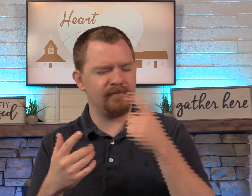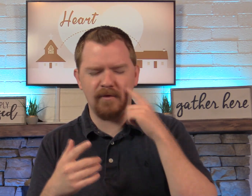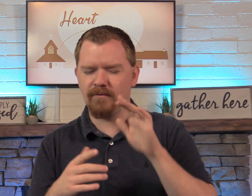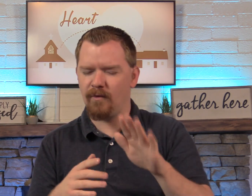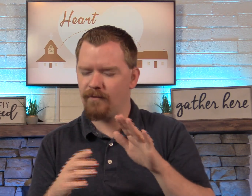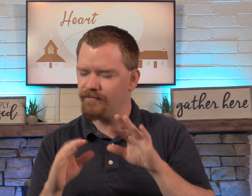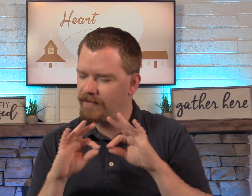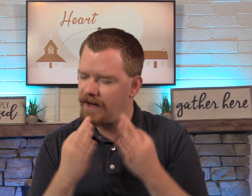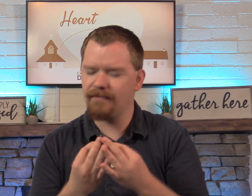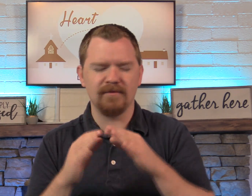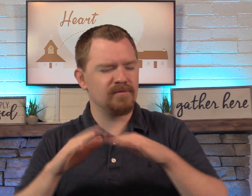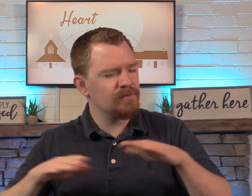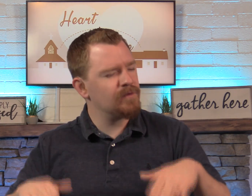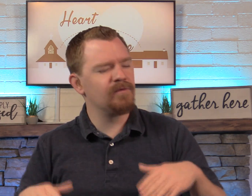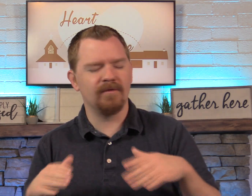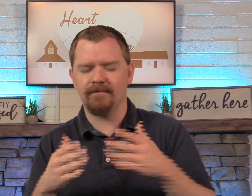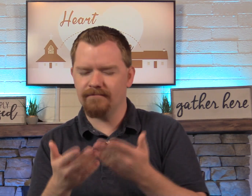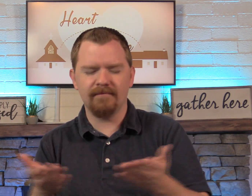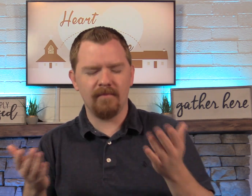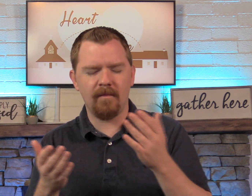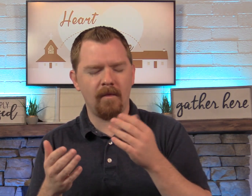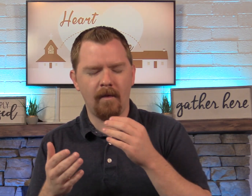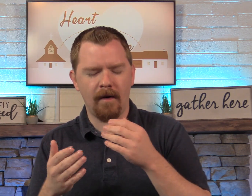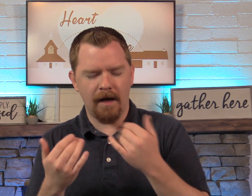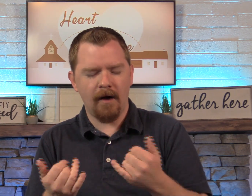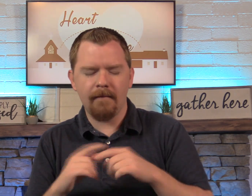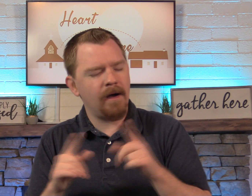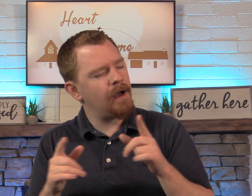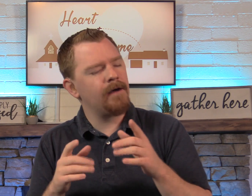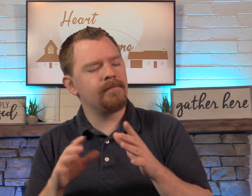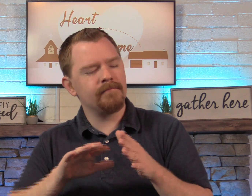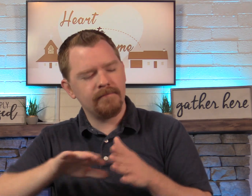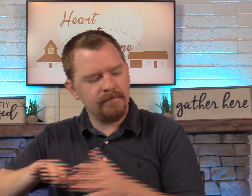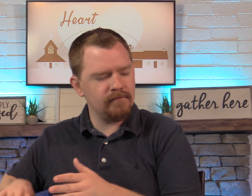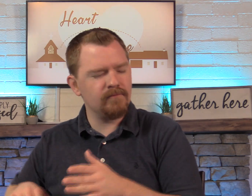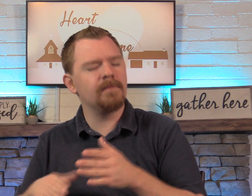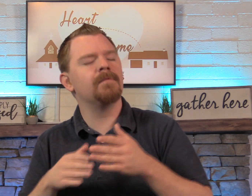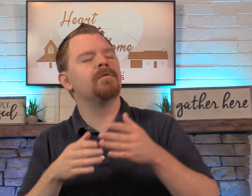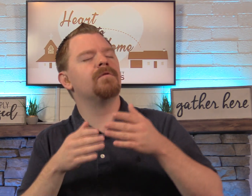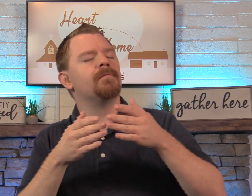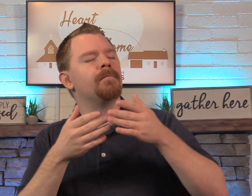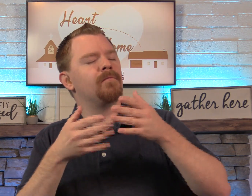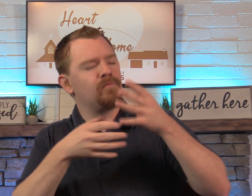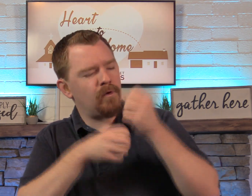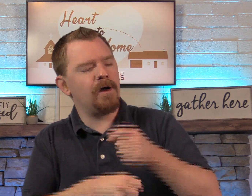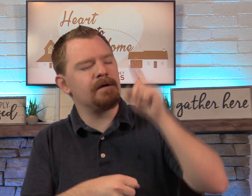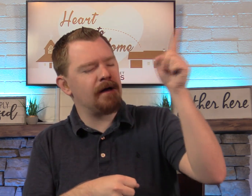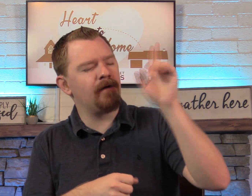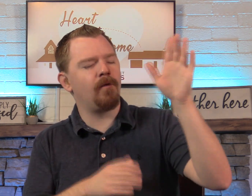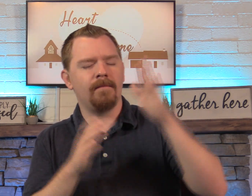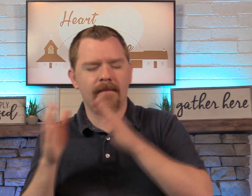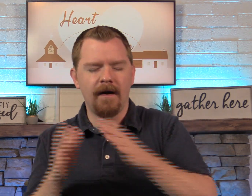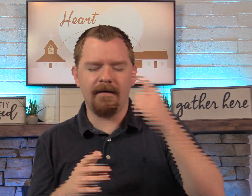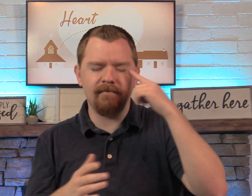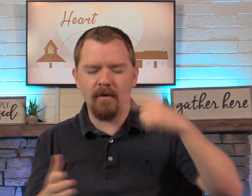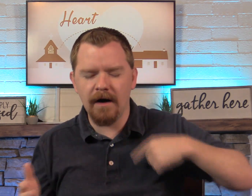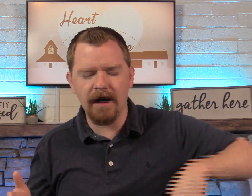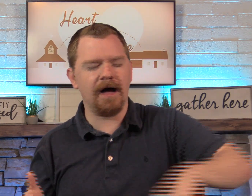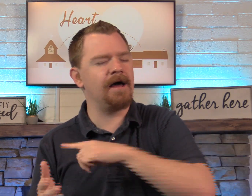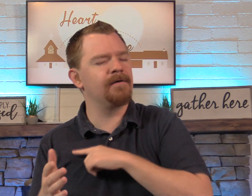these things about family and friends and life, but we need to put aside our own plans and trust in you, that